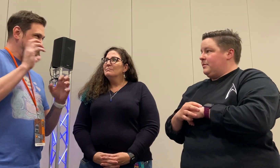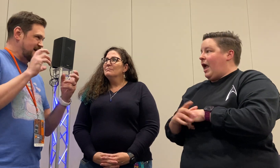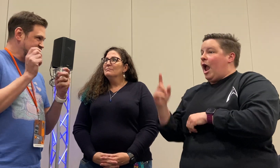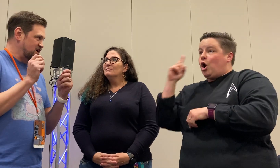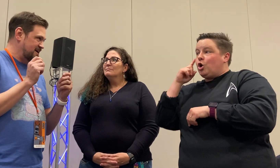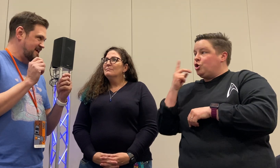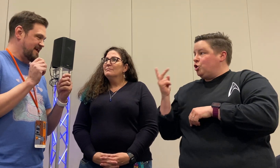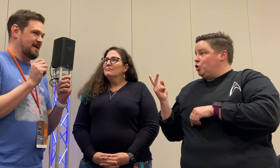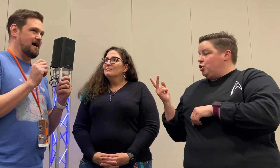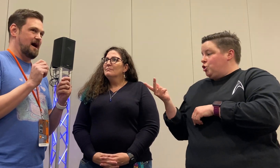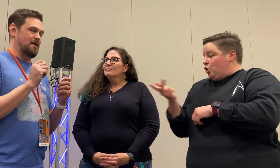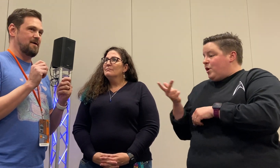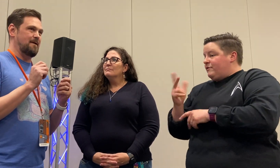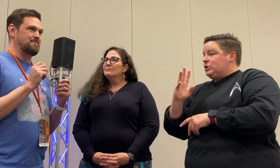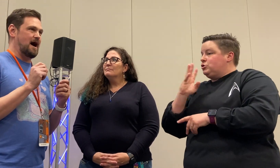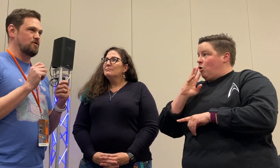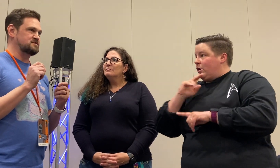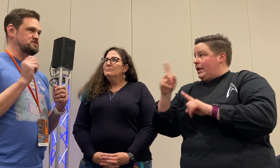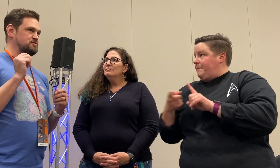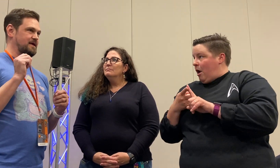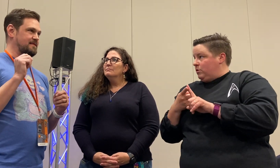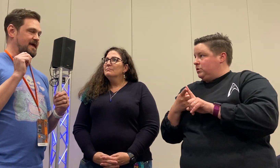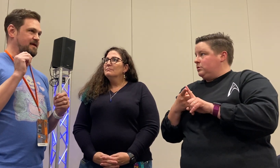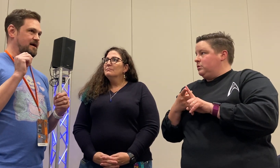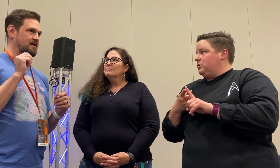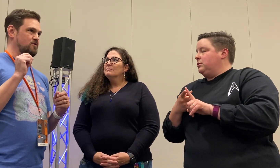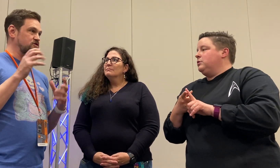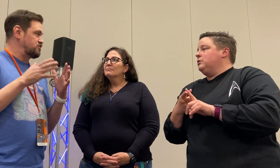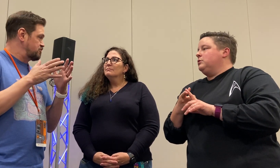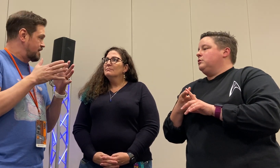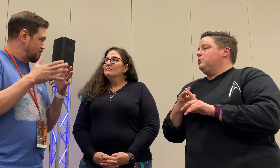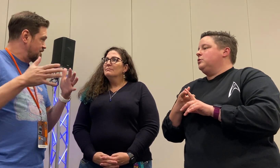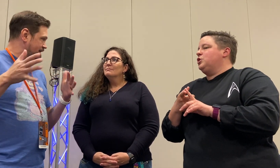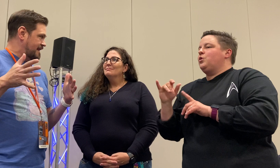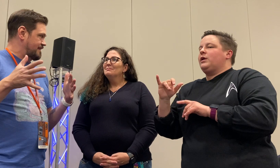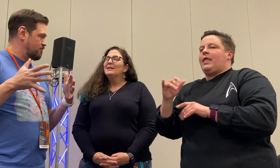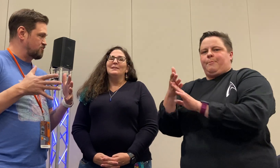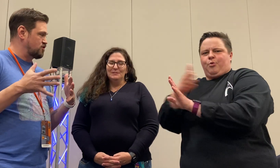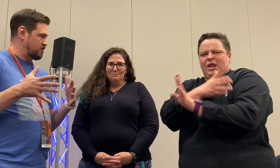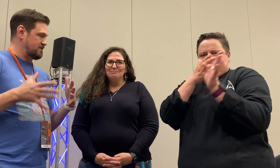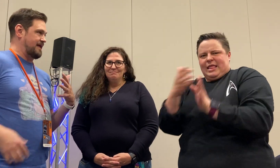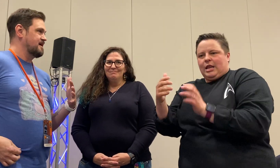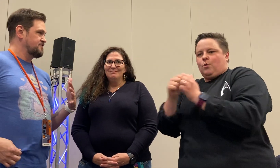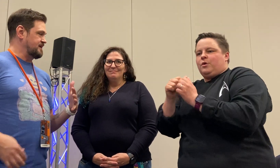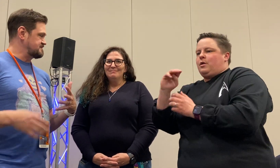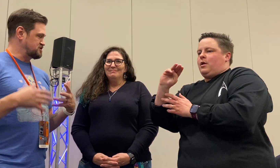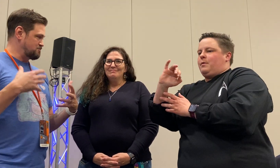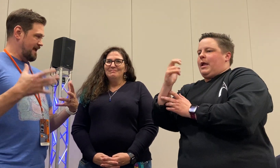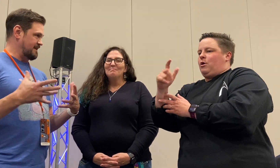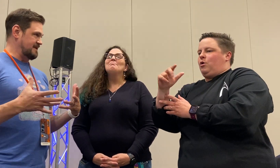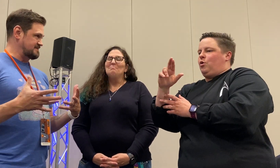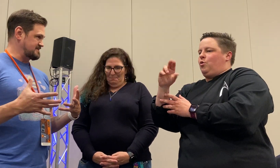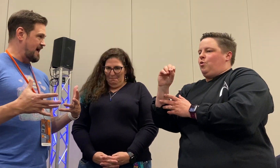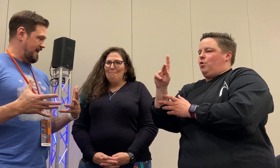you guys talking, um, about doing like, uh, or you, you were like pre-planning like with Rooker, like things that you might need to sign